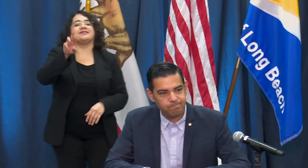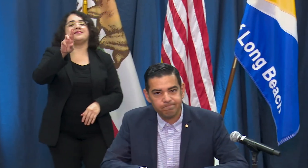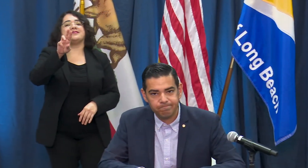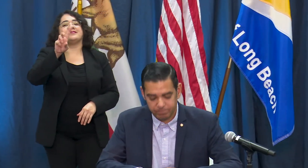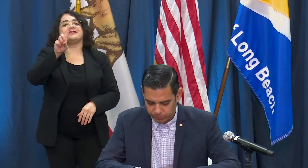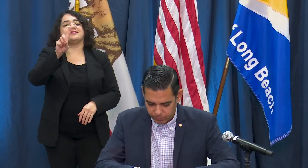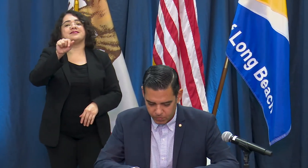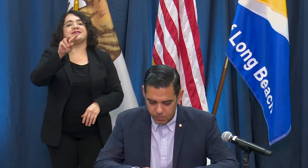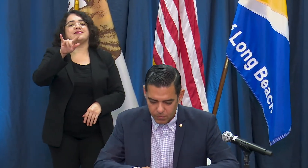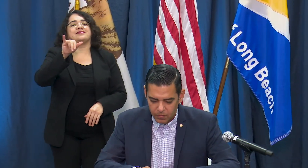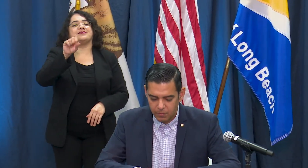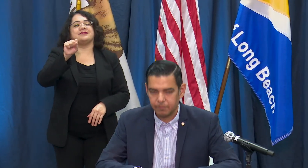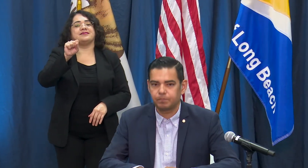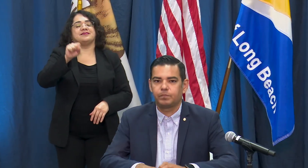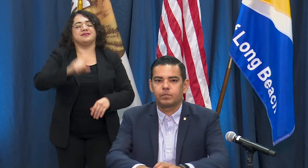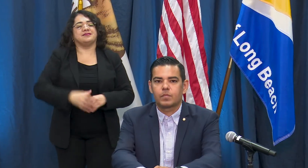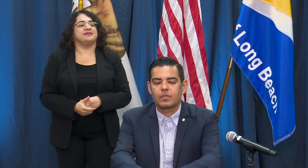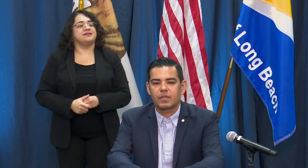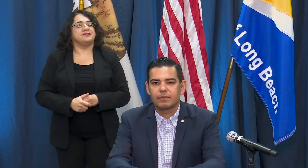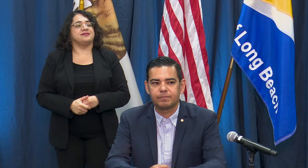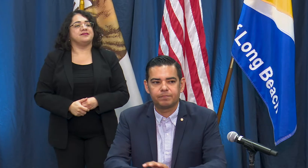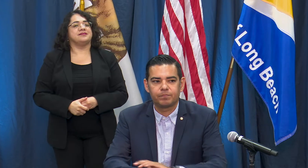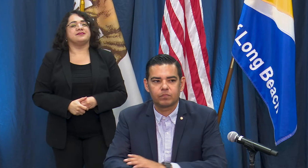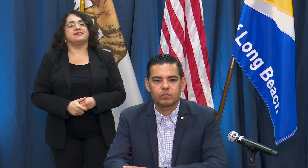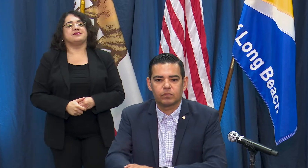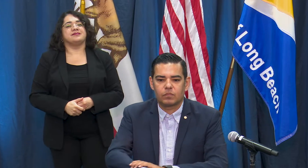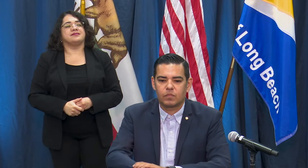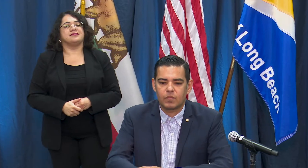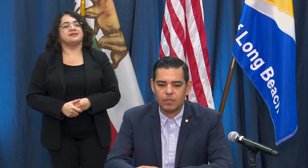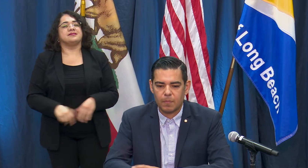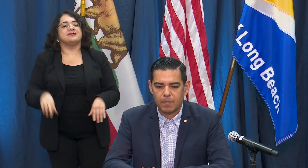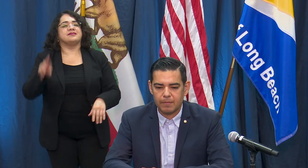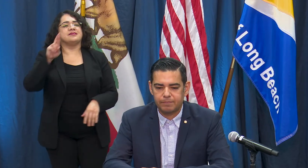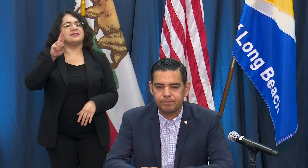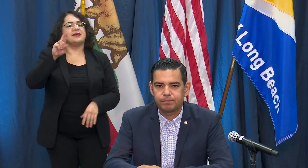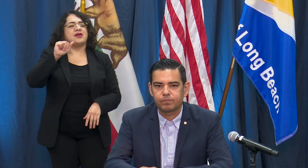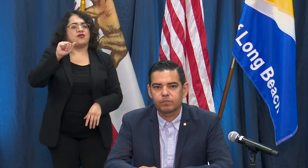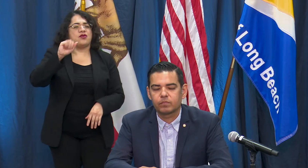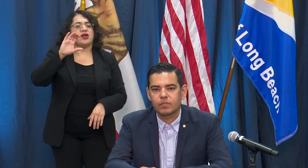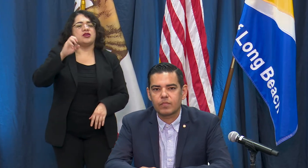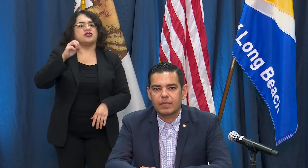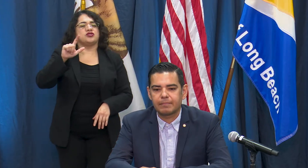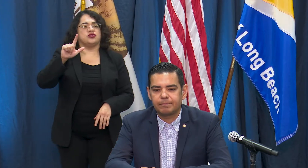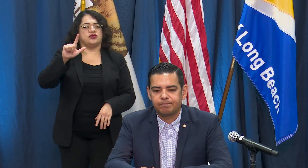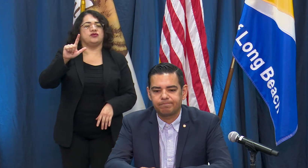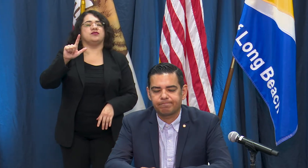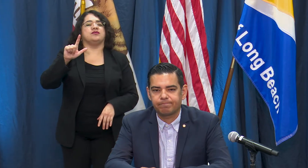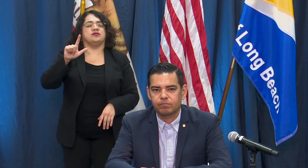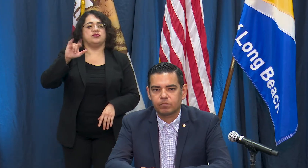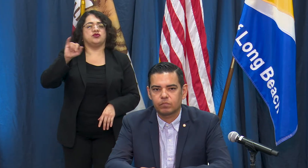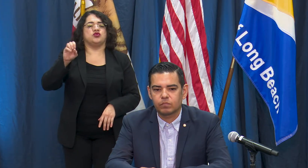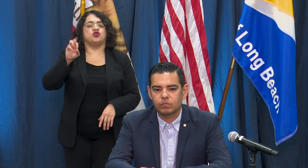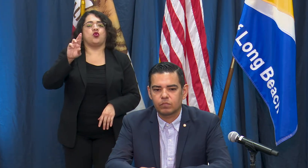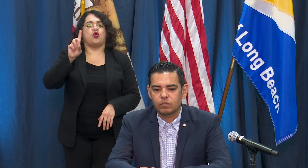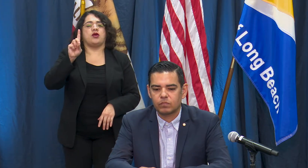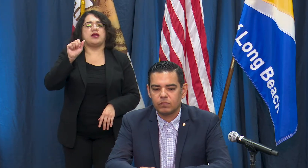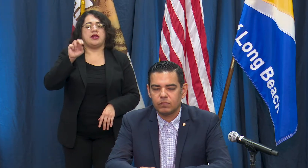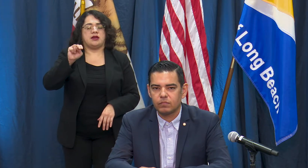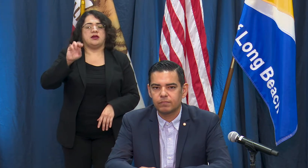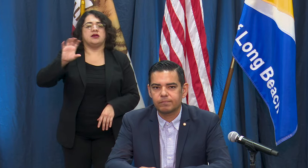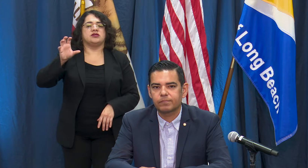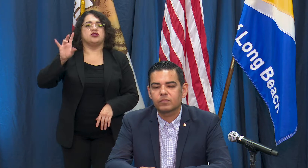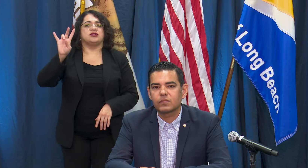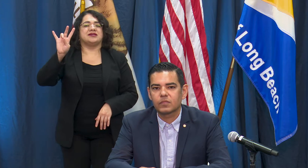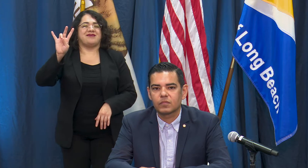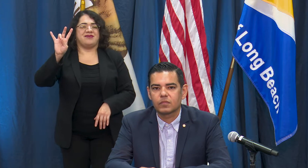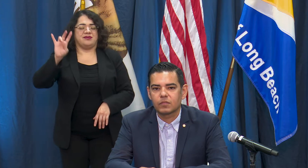reporters. All right, Mayor. The first question is coming from Rachel Jordan from Channel 7. Rachel, go ahead. Hey, so